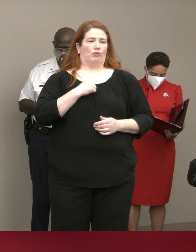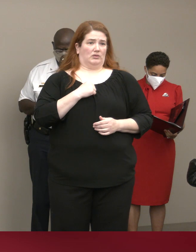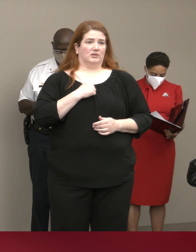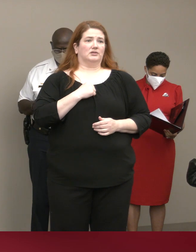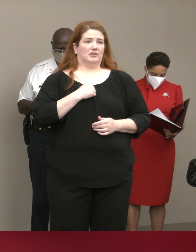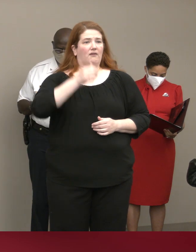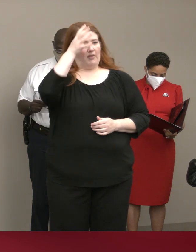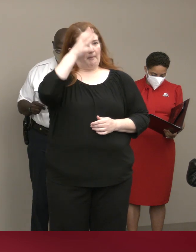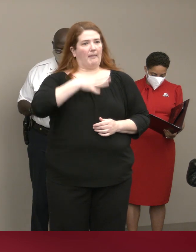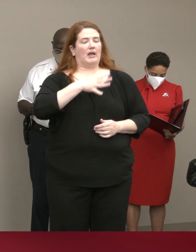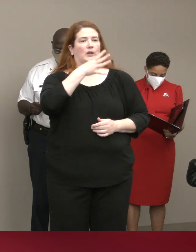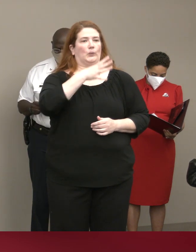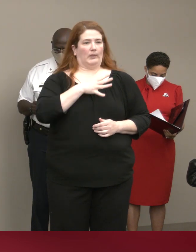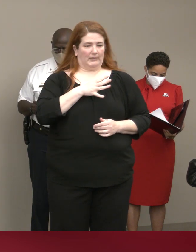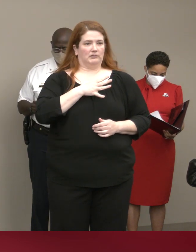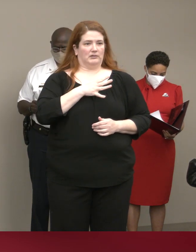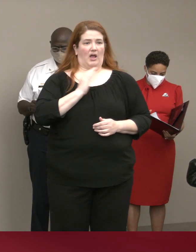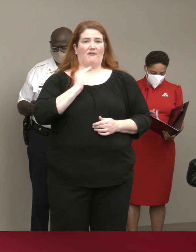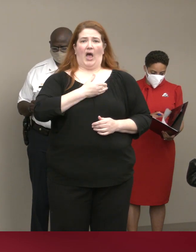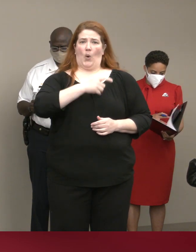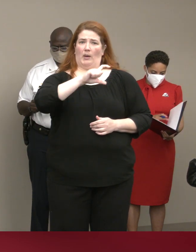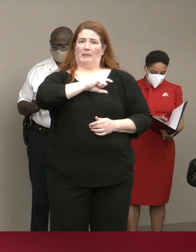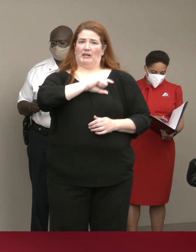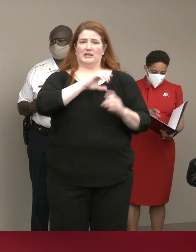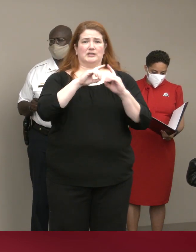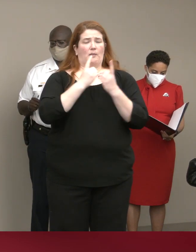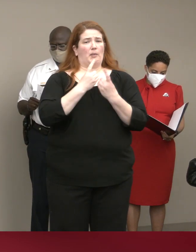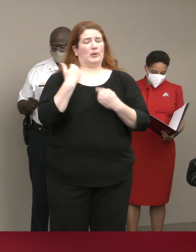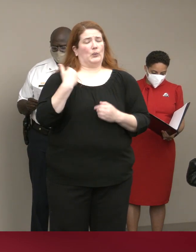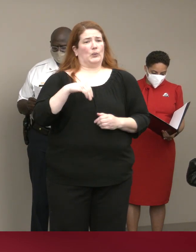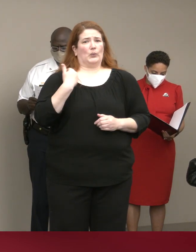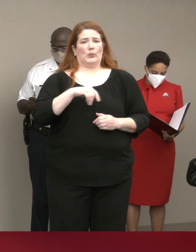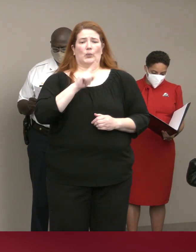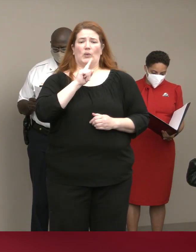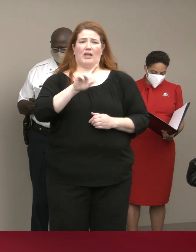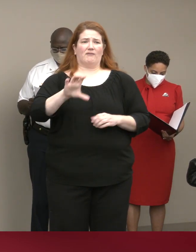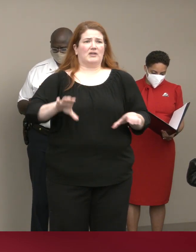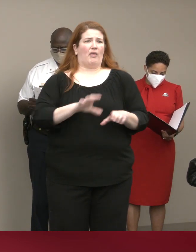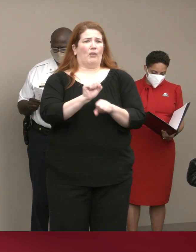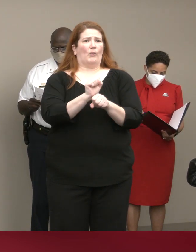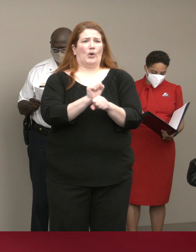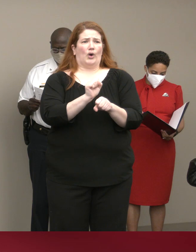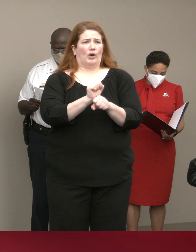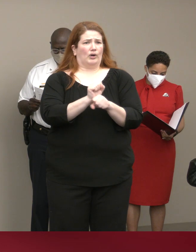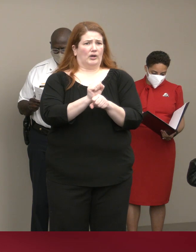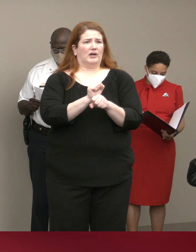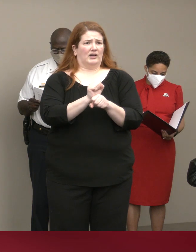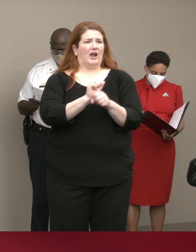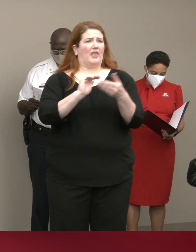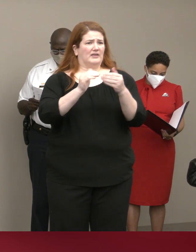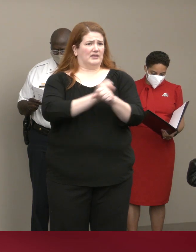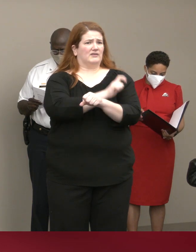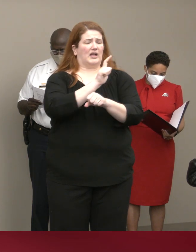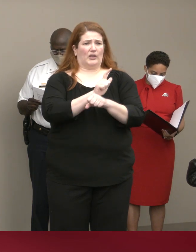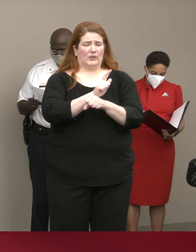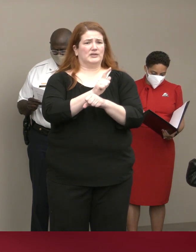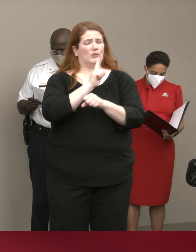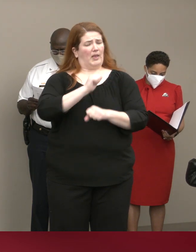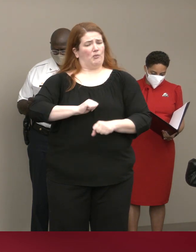the men and women of our police department have gone about their work in the city of St.